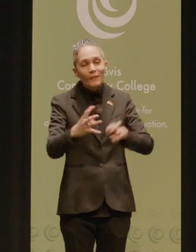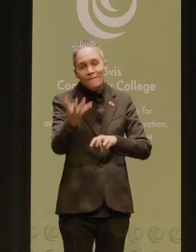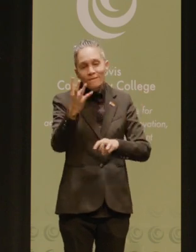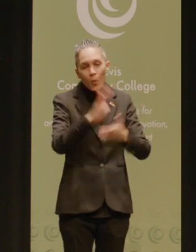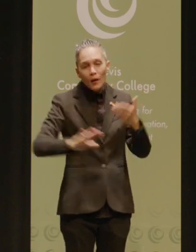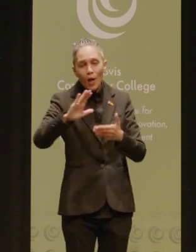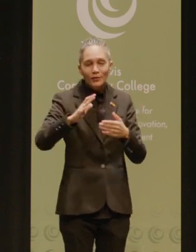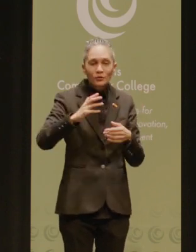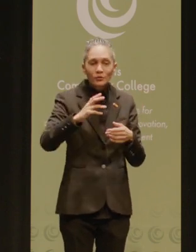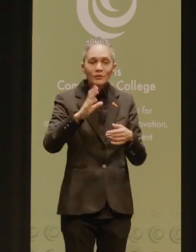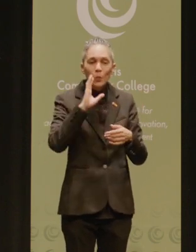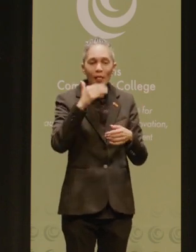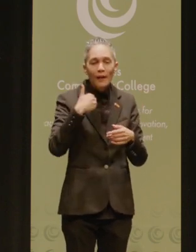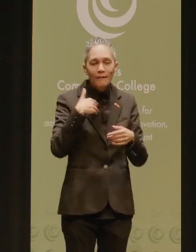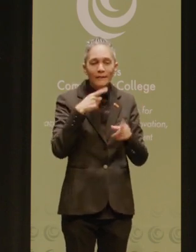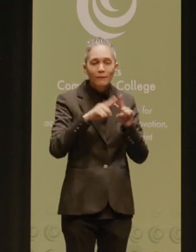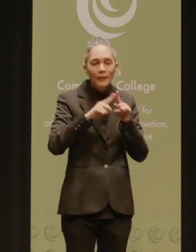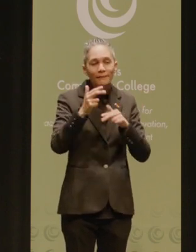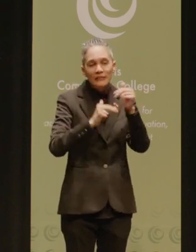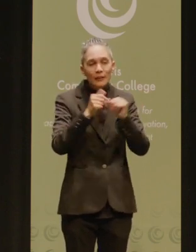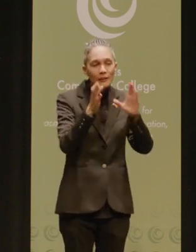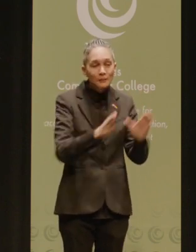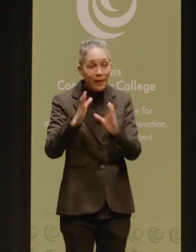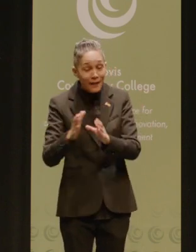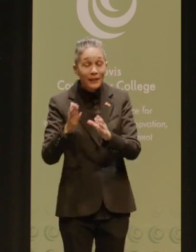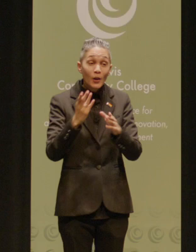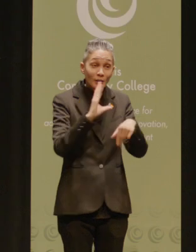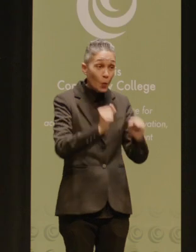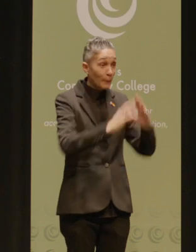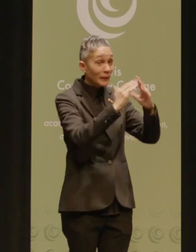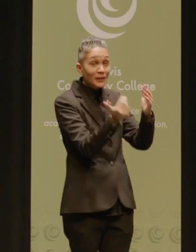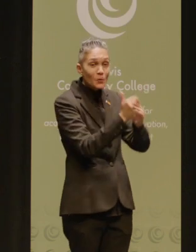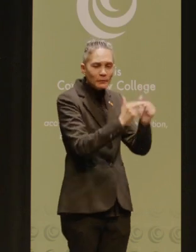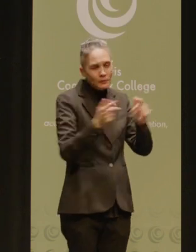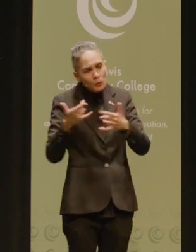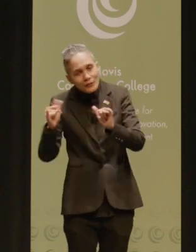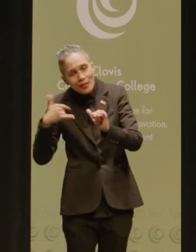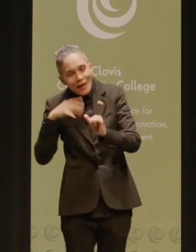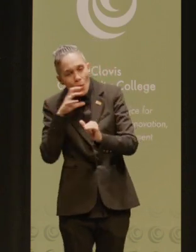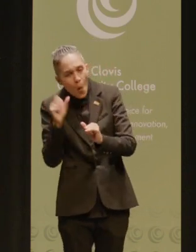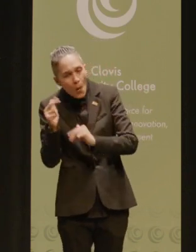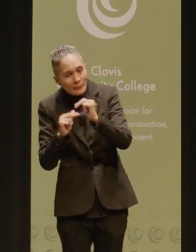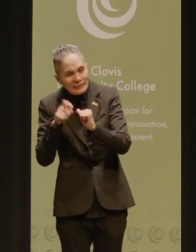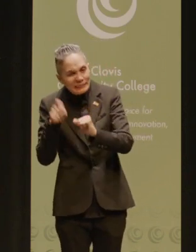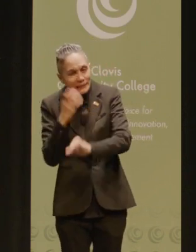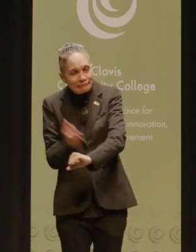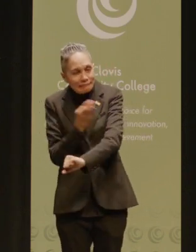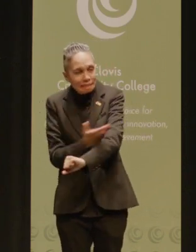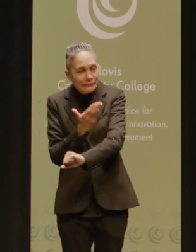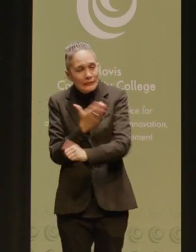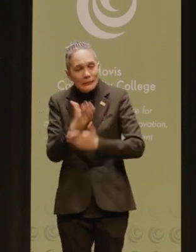their integrated facilities planning, because I know we're building new buildings, but we still have old buildings that need some love.